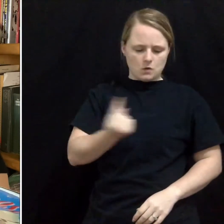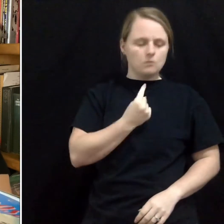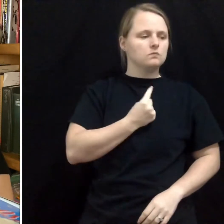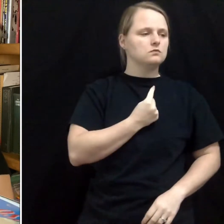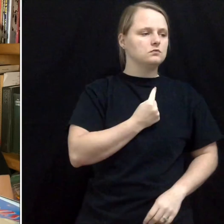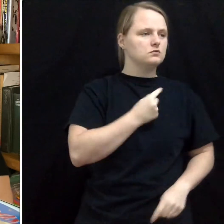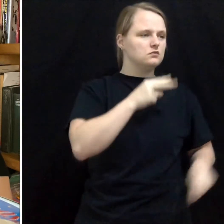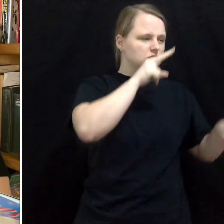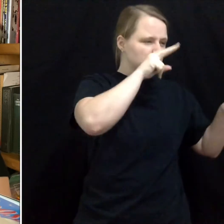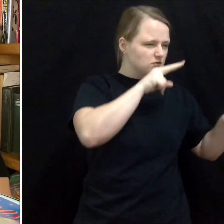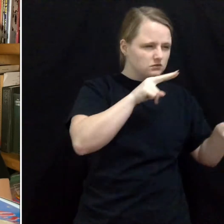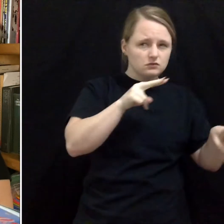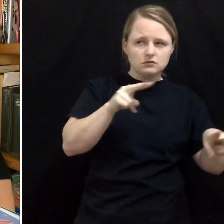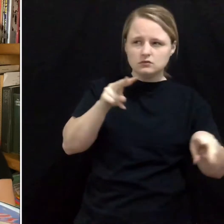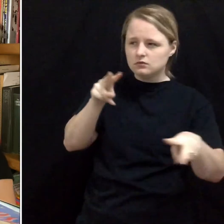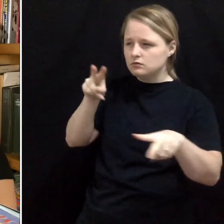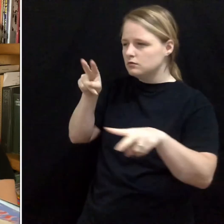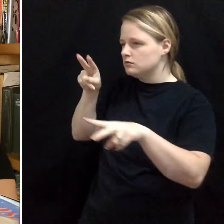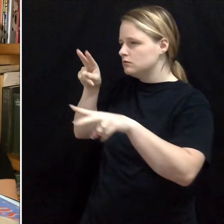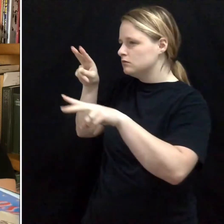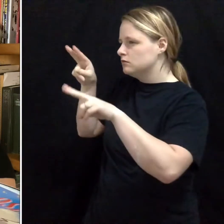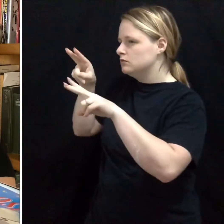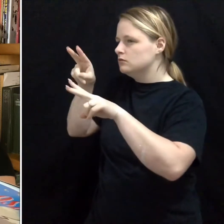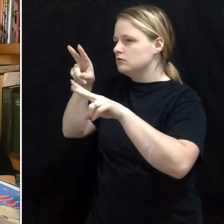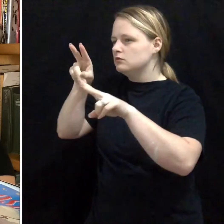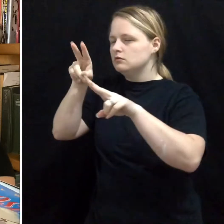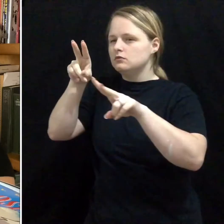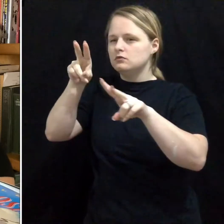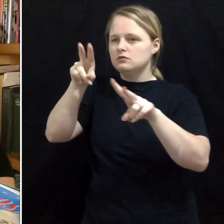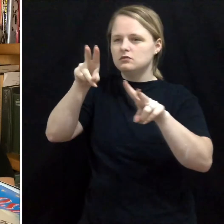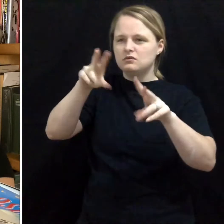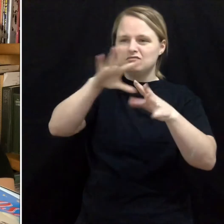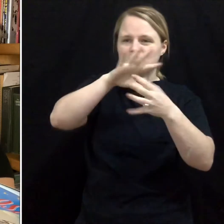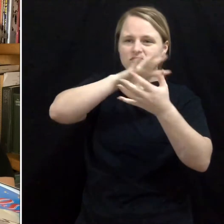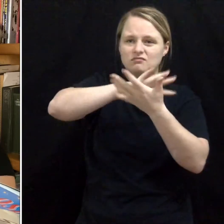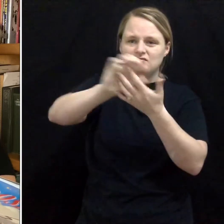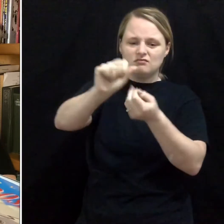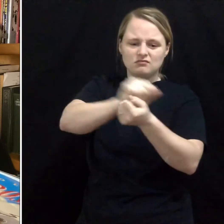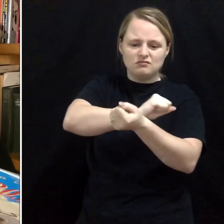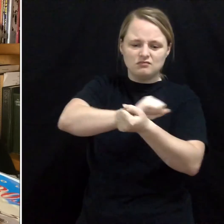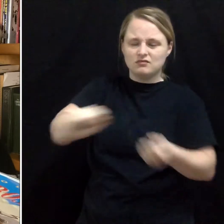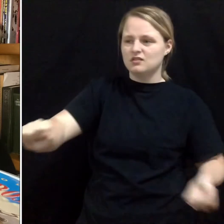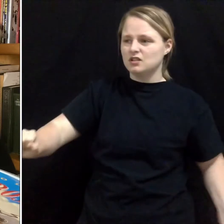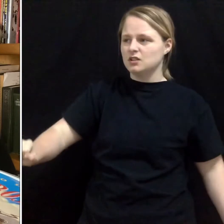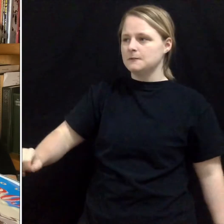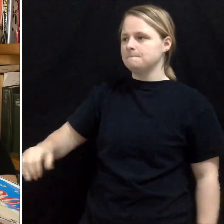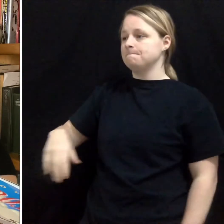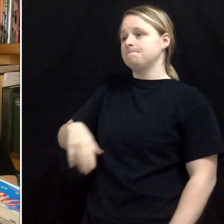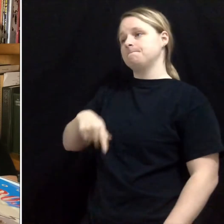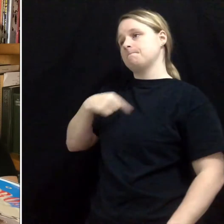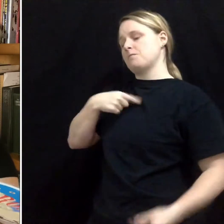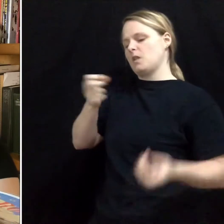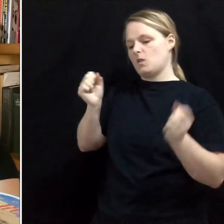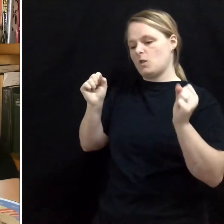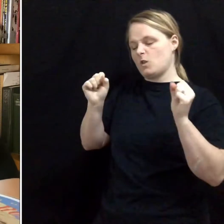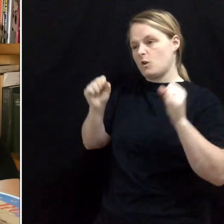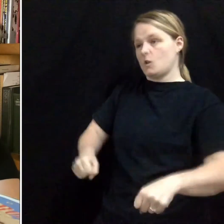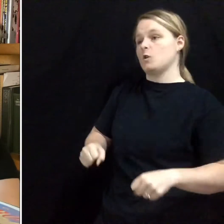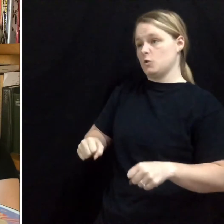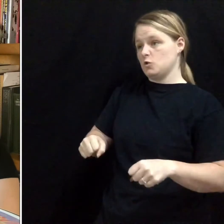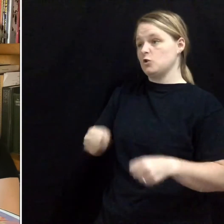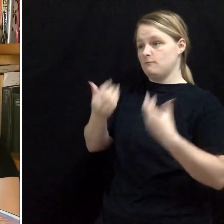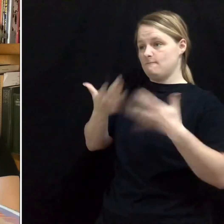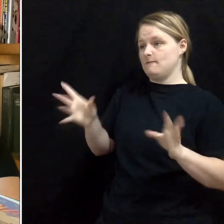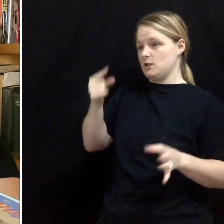stood alone to face the wreck and ruin, the multiplying devastation. I could